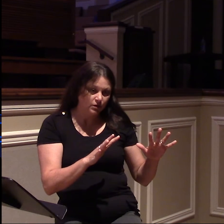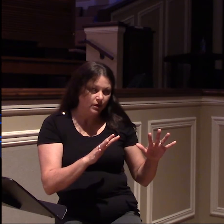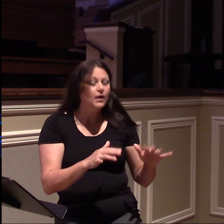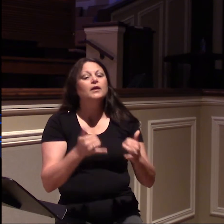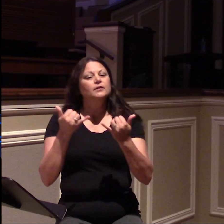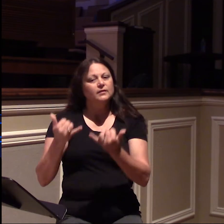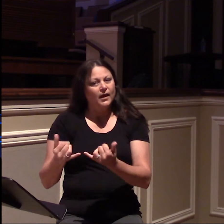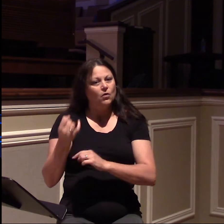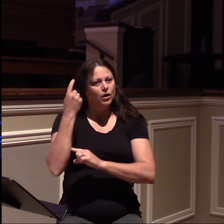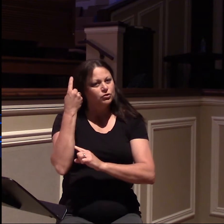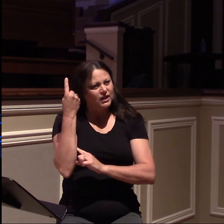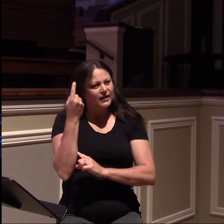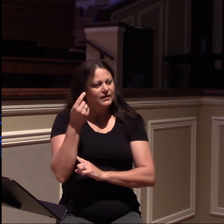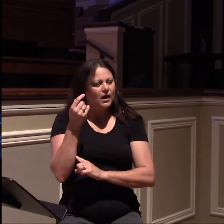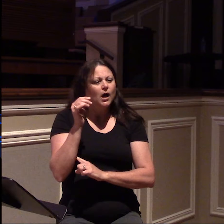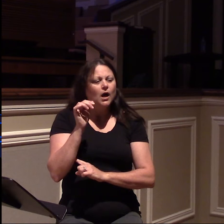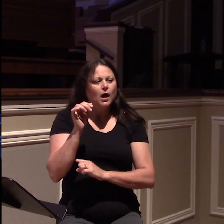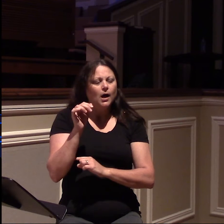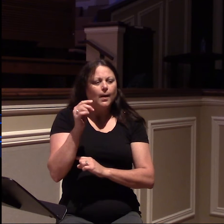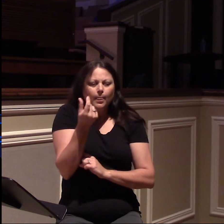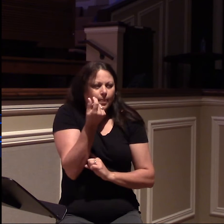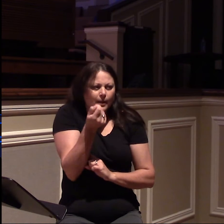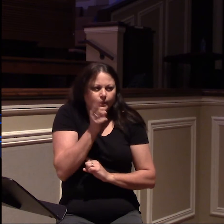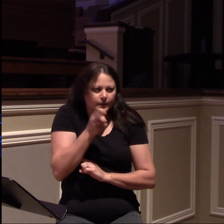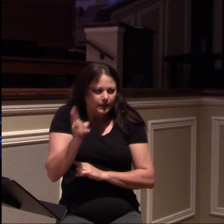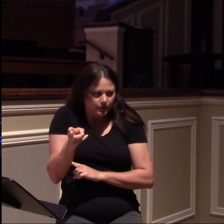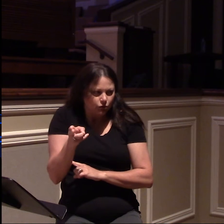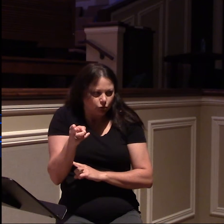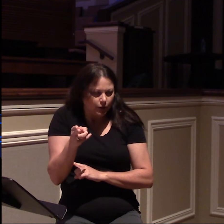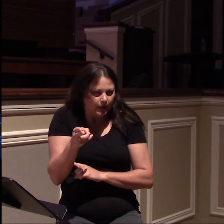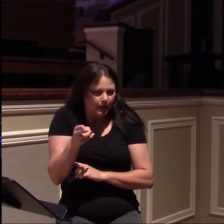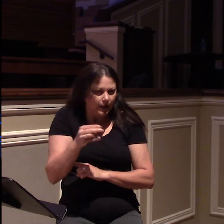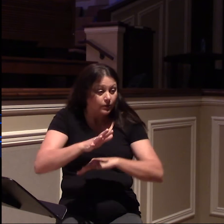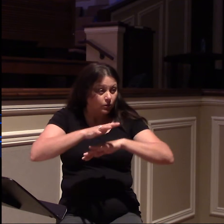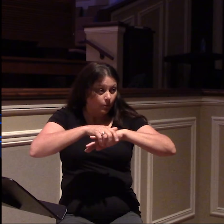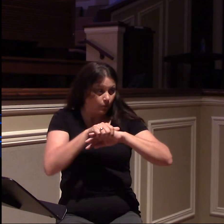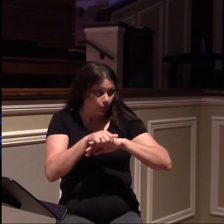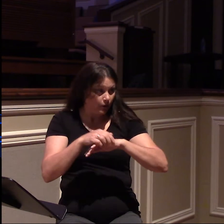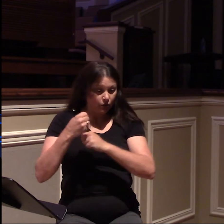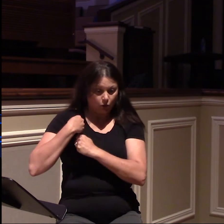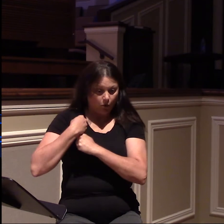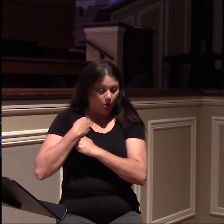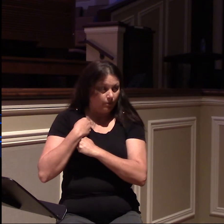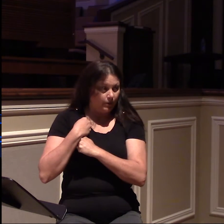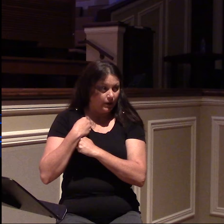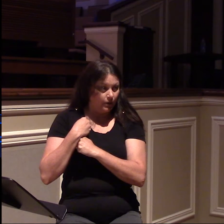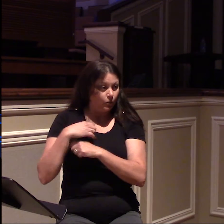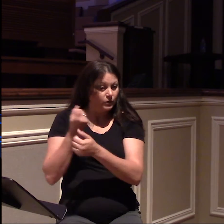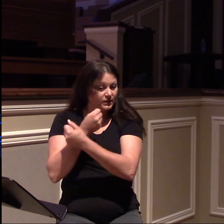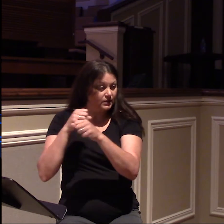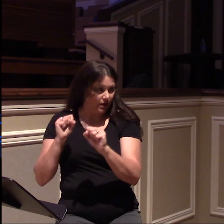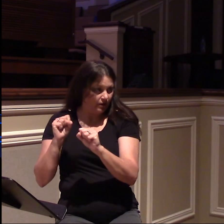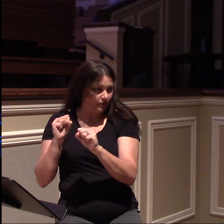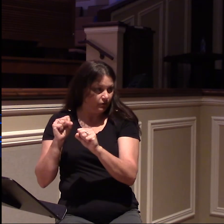had just occurred. The last moment, the British Army was rescued from certain destruction. And things were bleak.